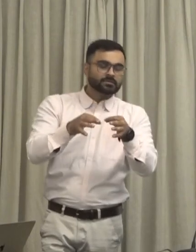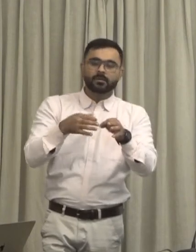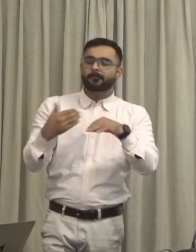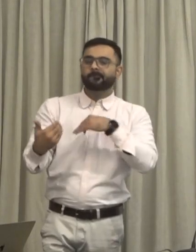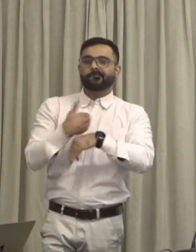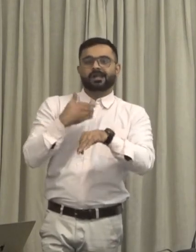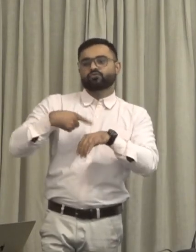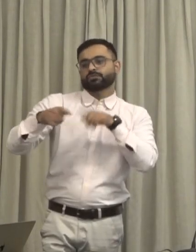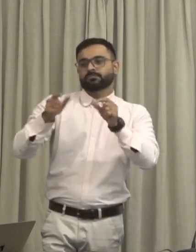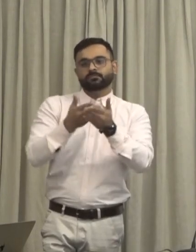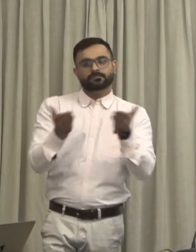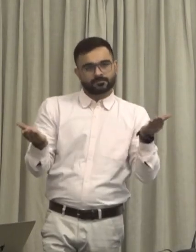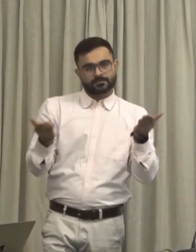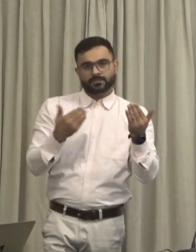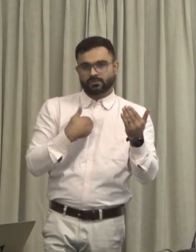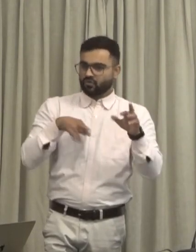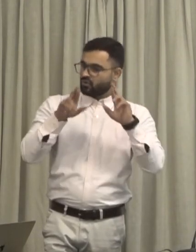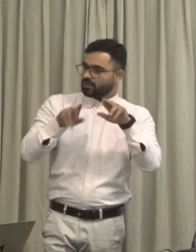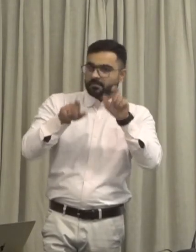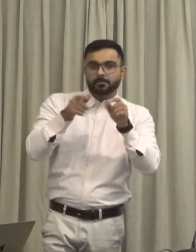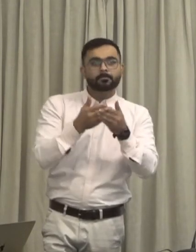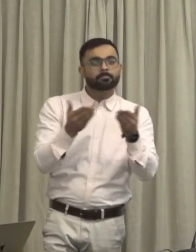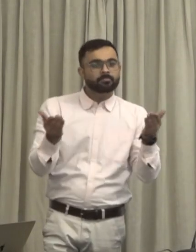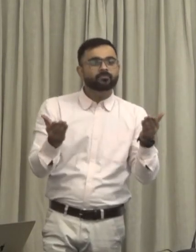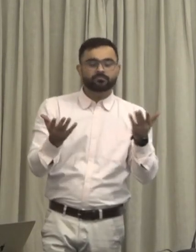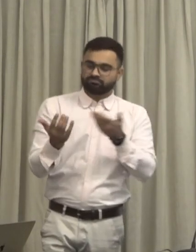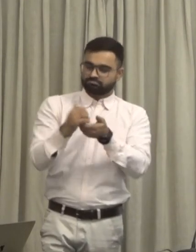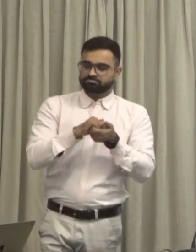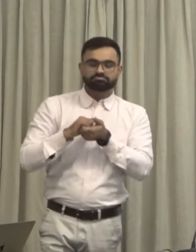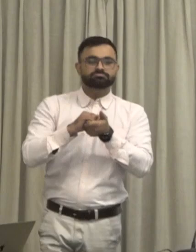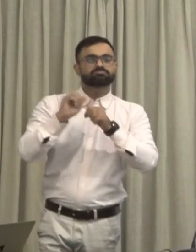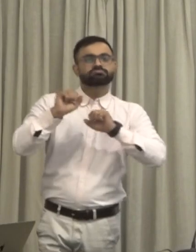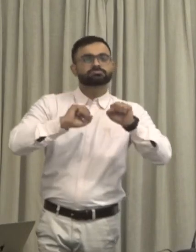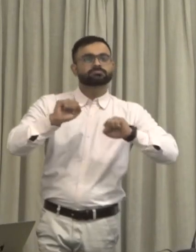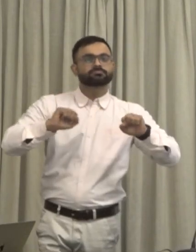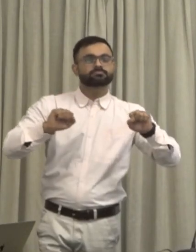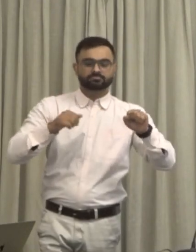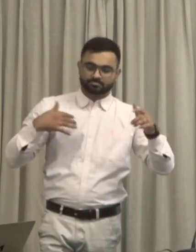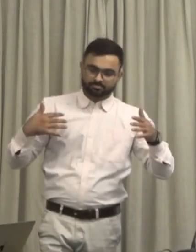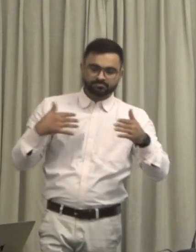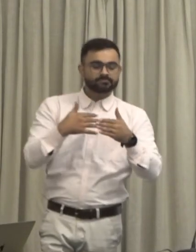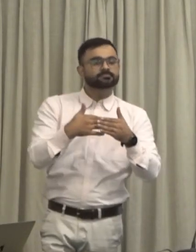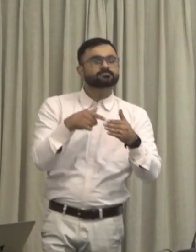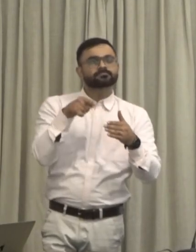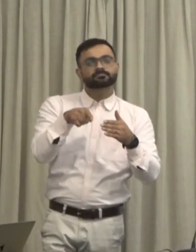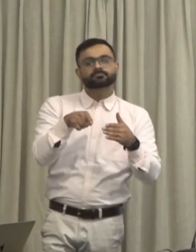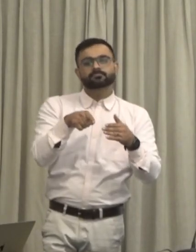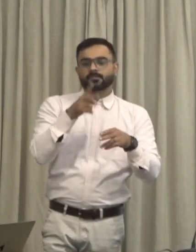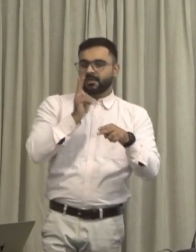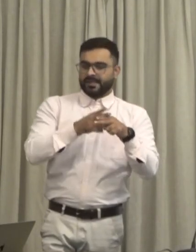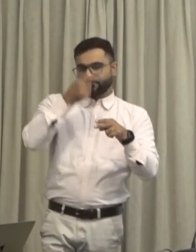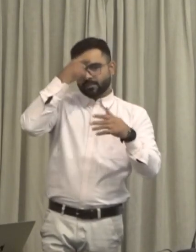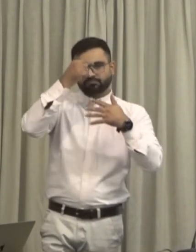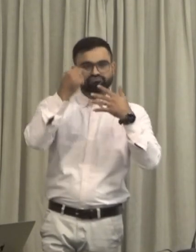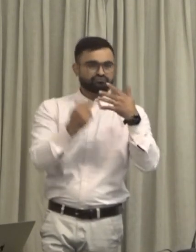affect each and every one of us. So I am sure that you will all engage with us closely on this particular